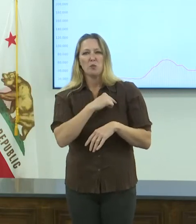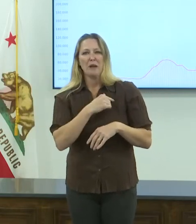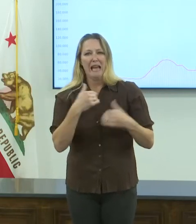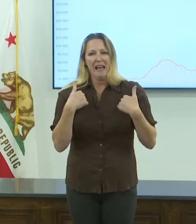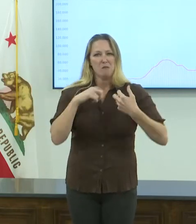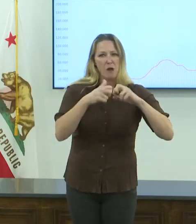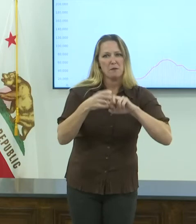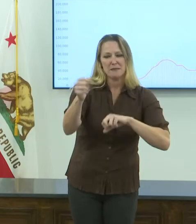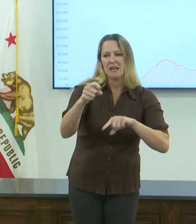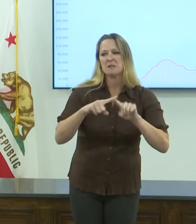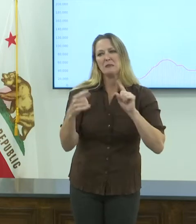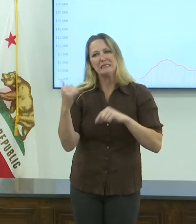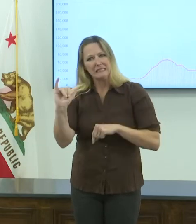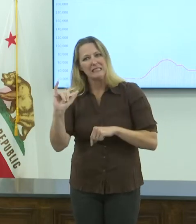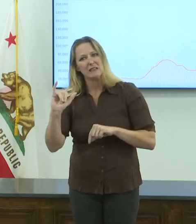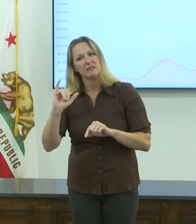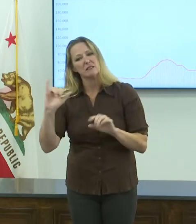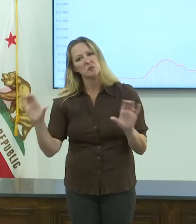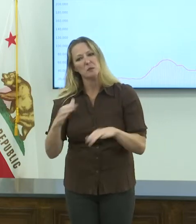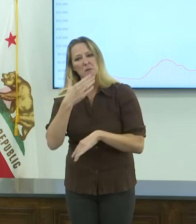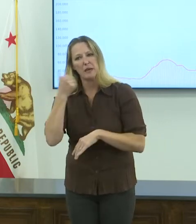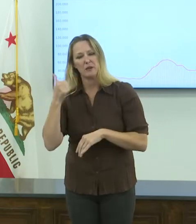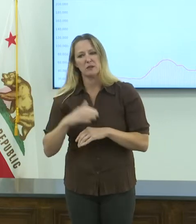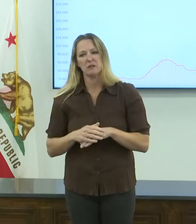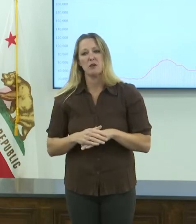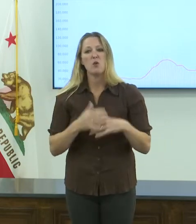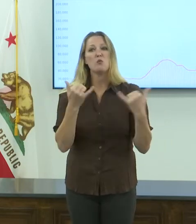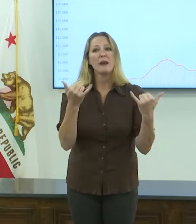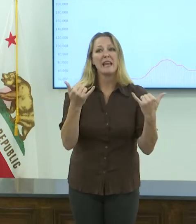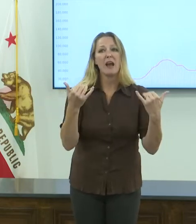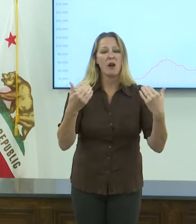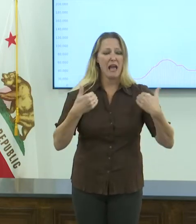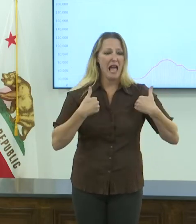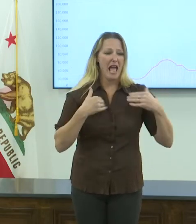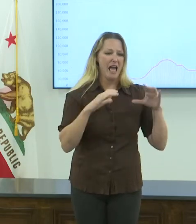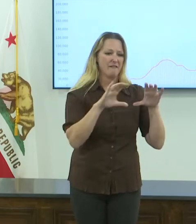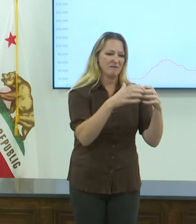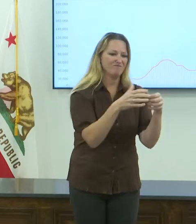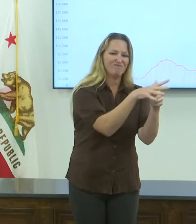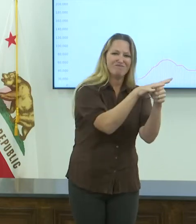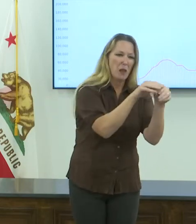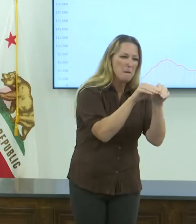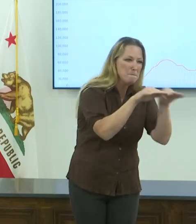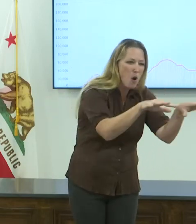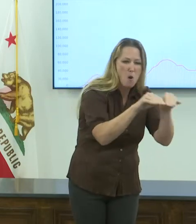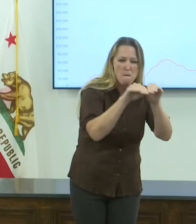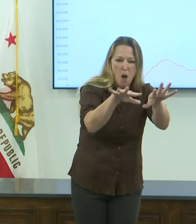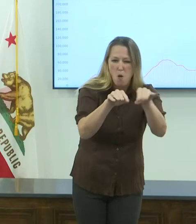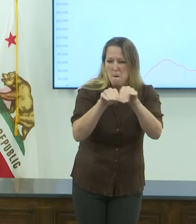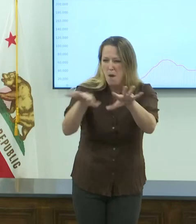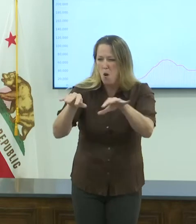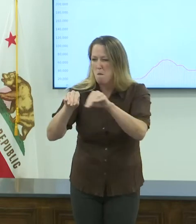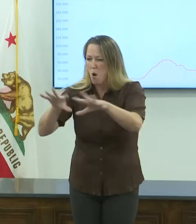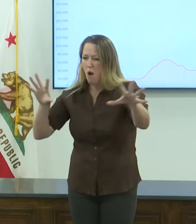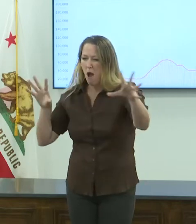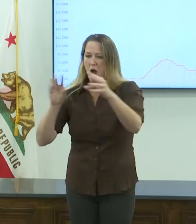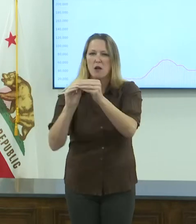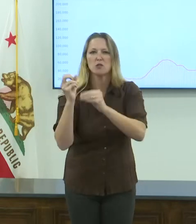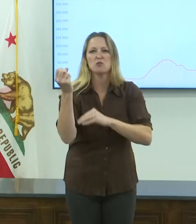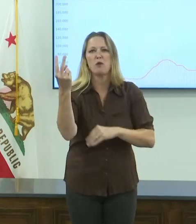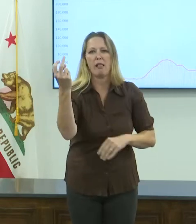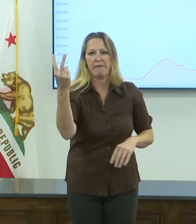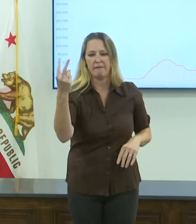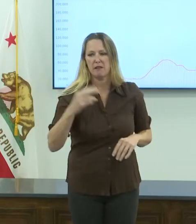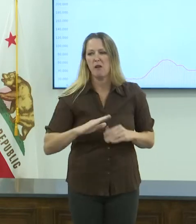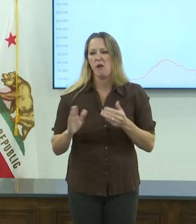We do have 12 outbreaks currently, and all but one of those are in senior living facilities or